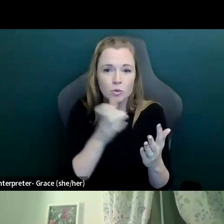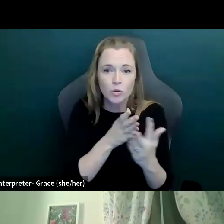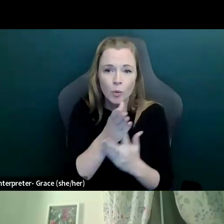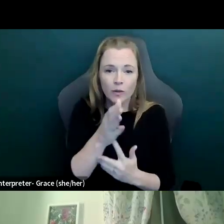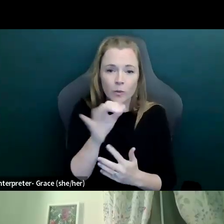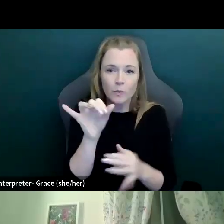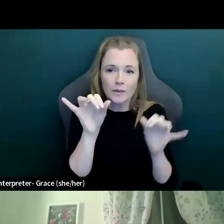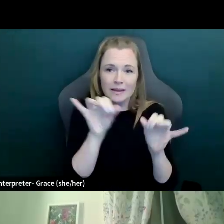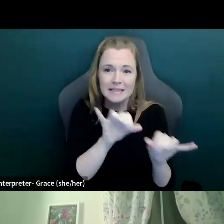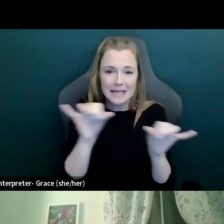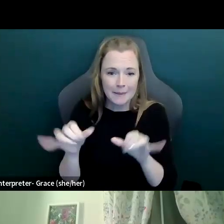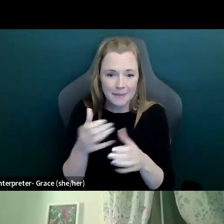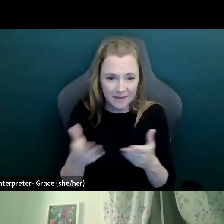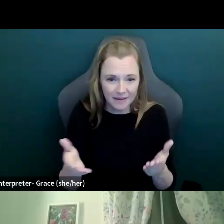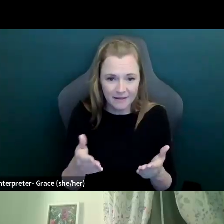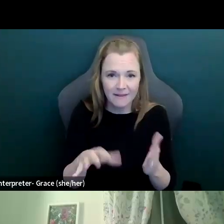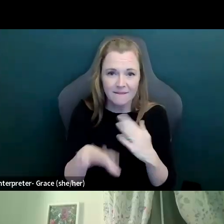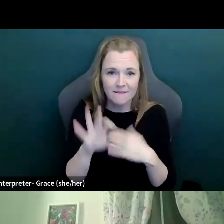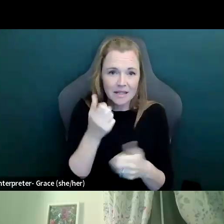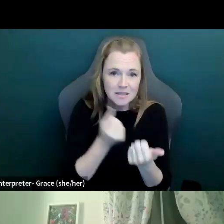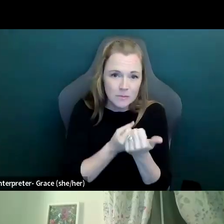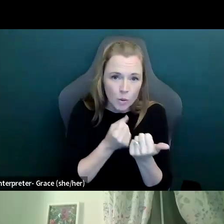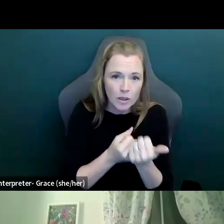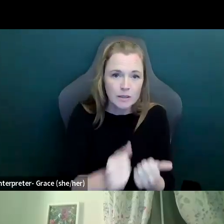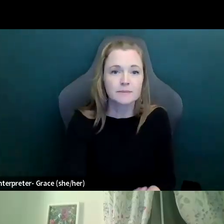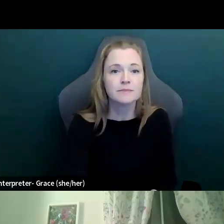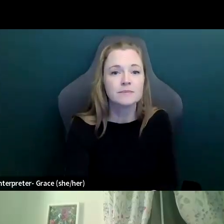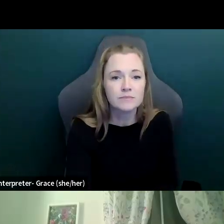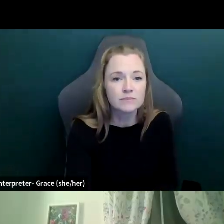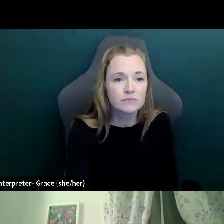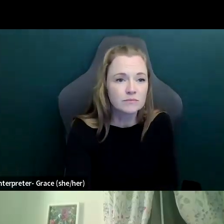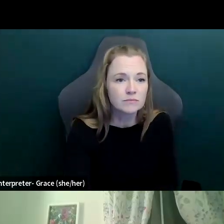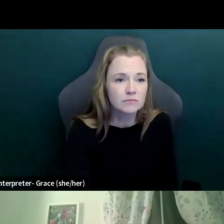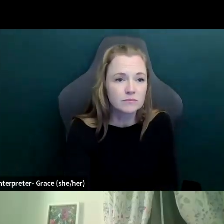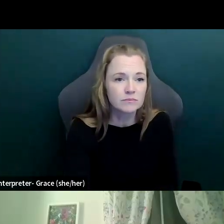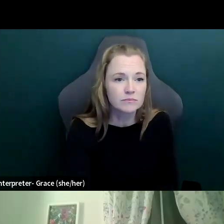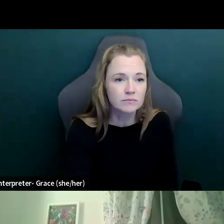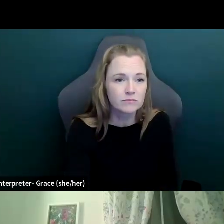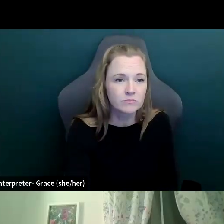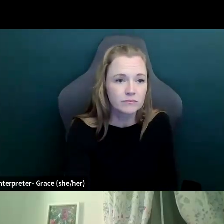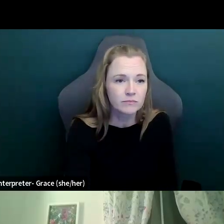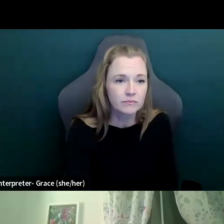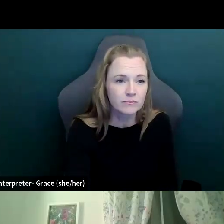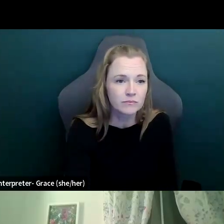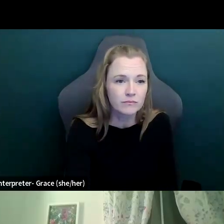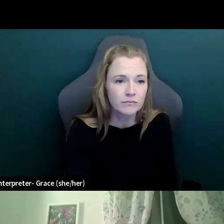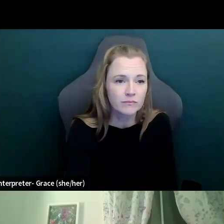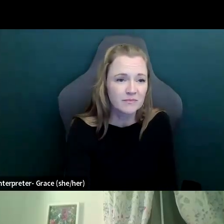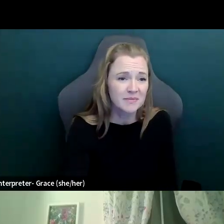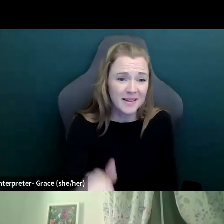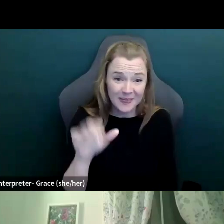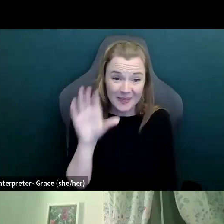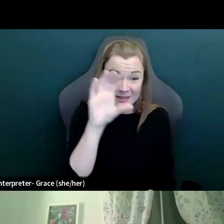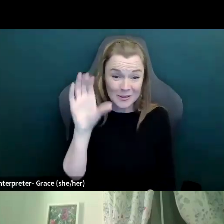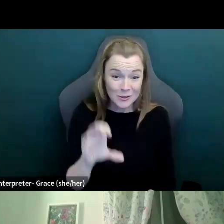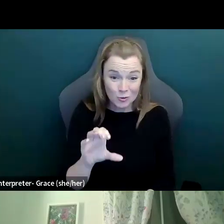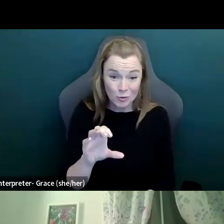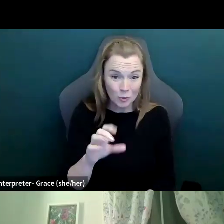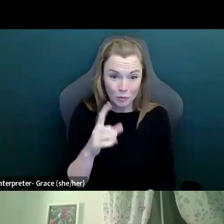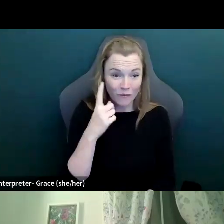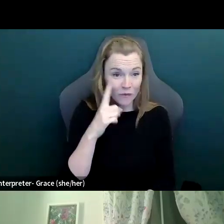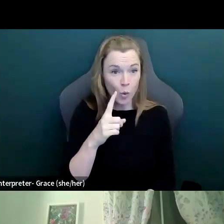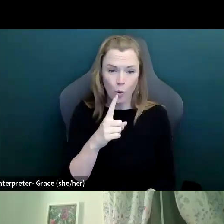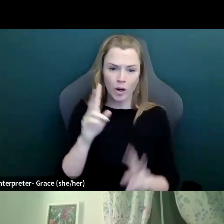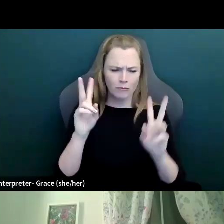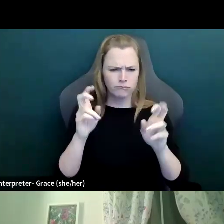support. And, I know this isn't a take care of yourself Zoom, but to figure out some way to take care of